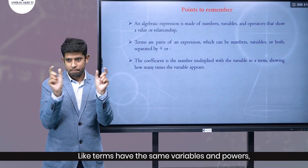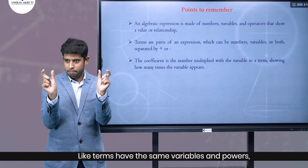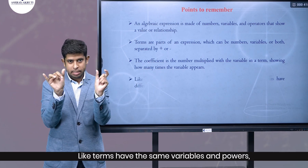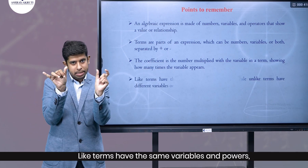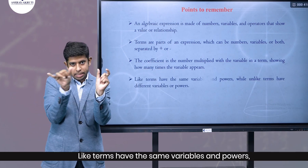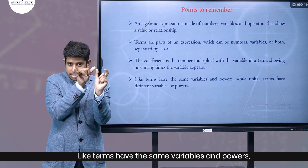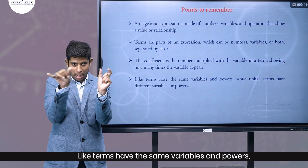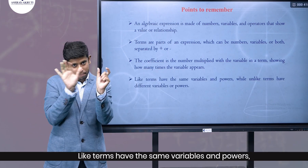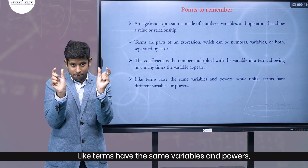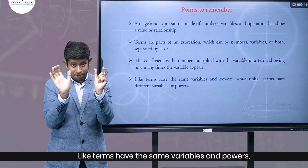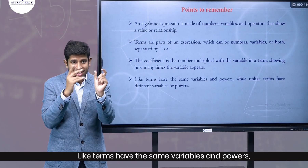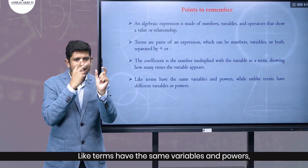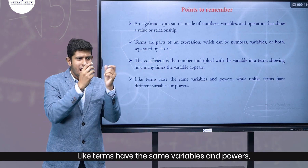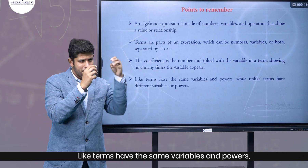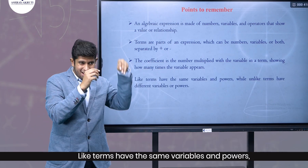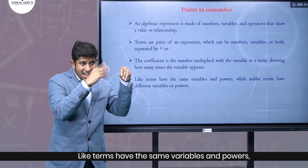Like terms have the same variables and powers.